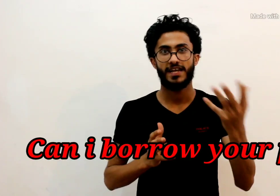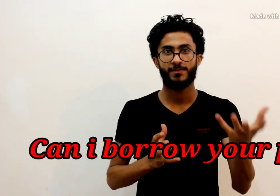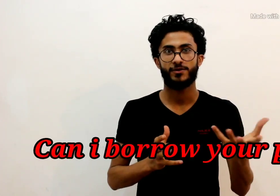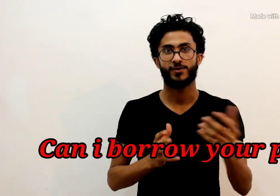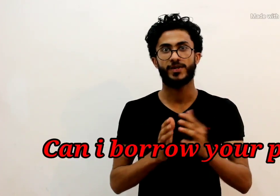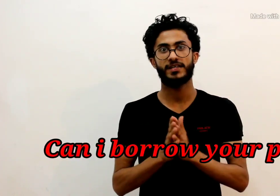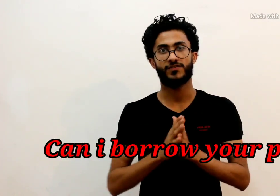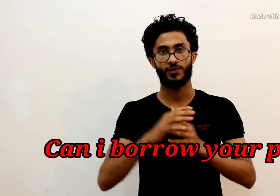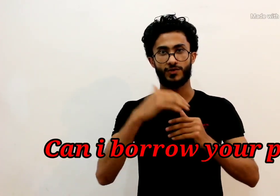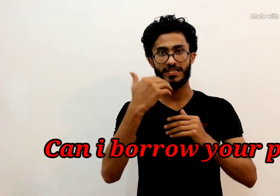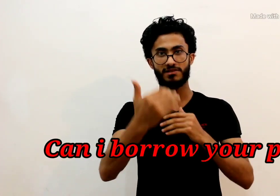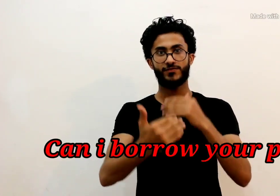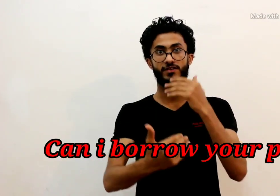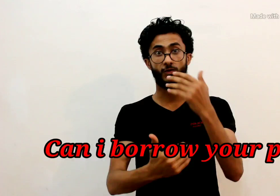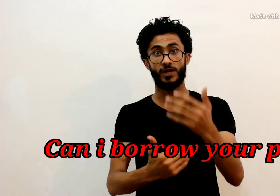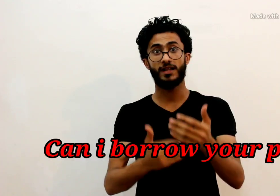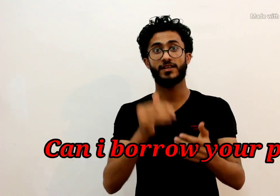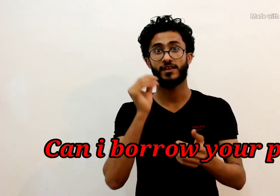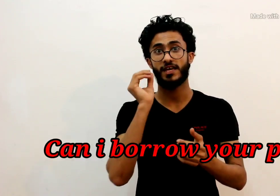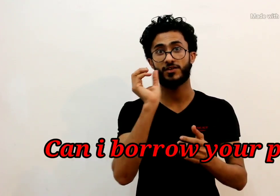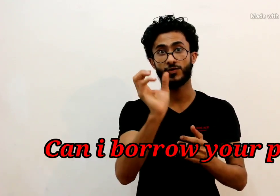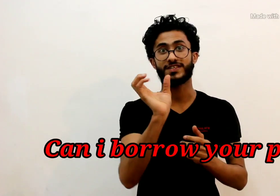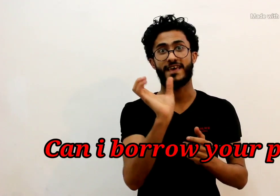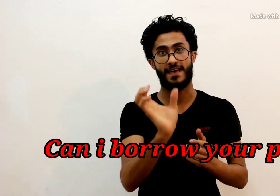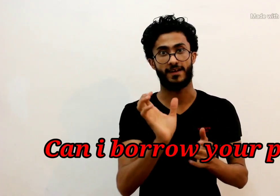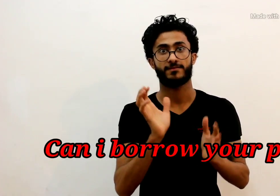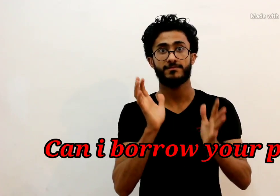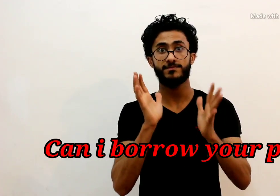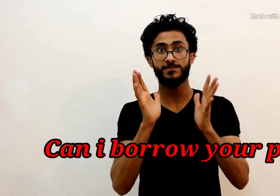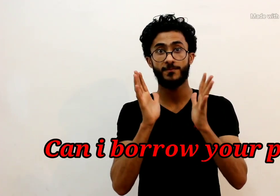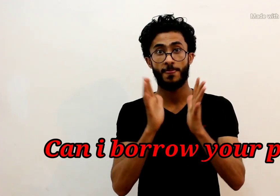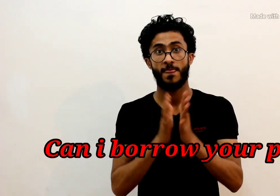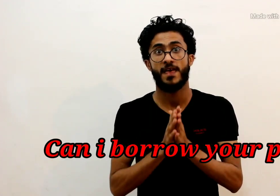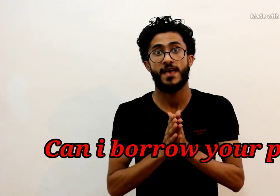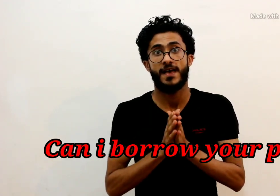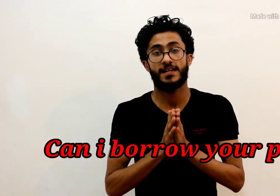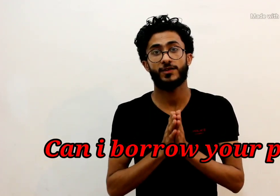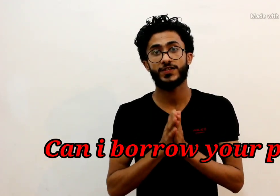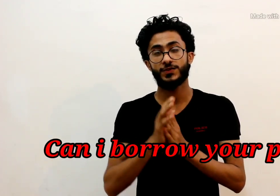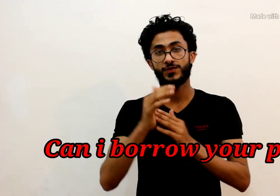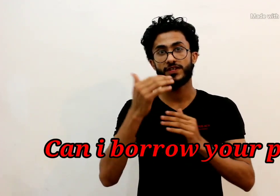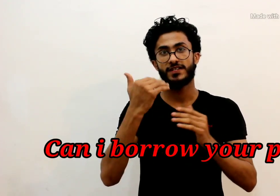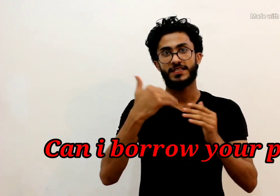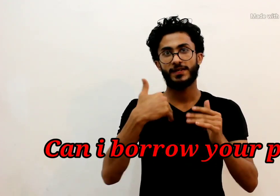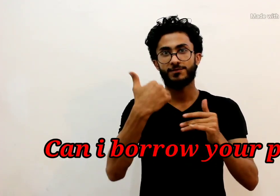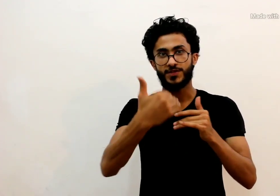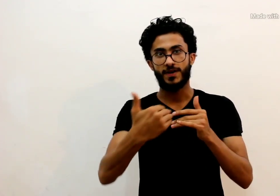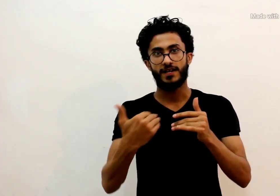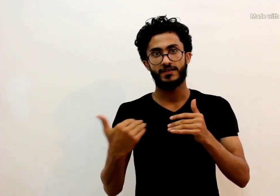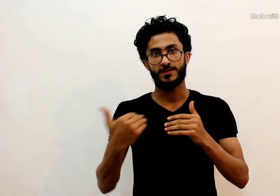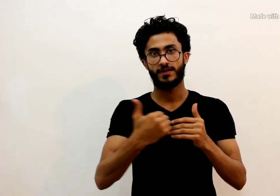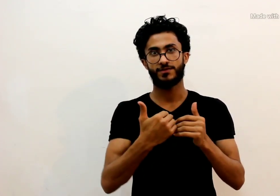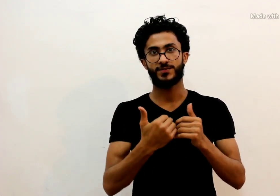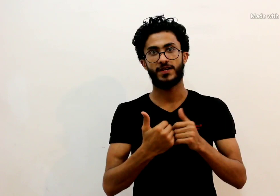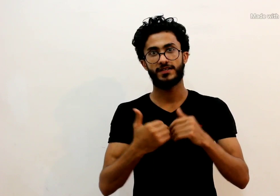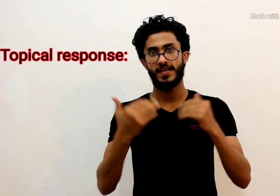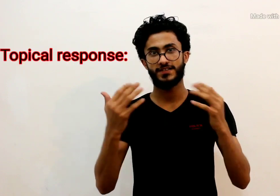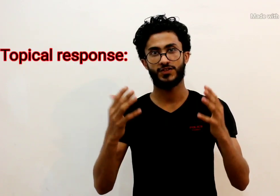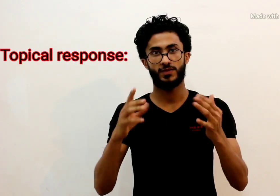I borrow your pen? If you know someone fairly well, you can use can. And also the typical response as usual.